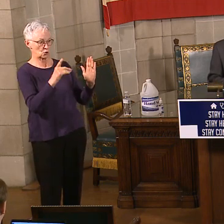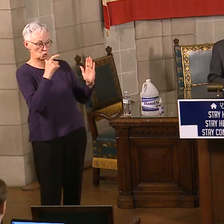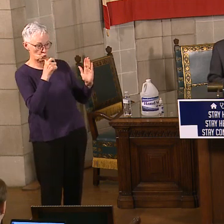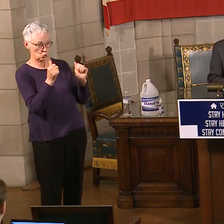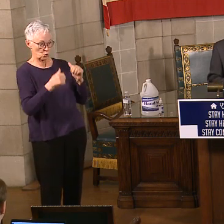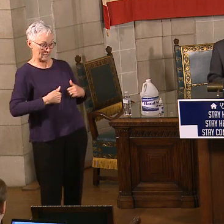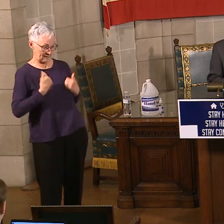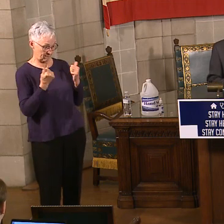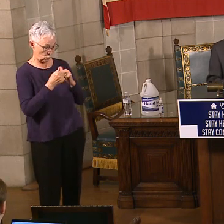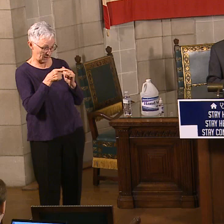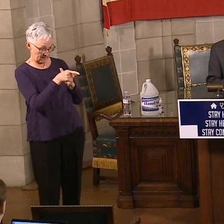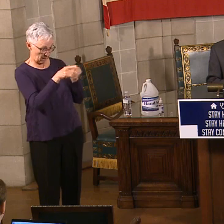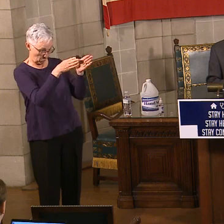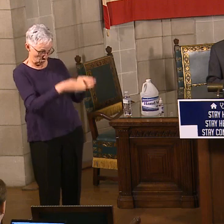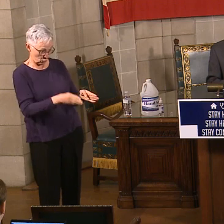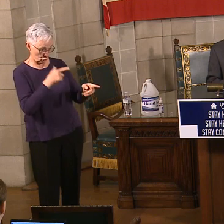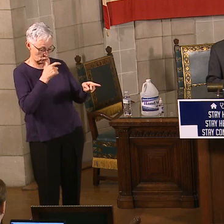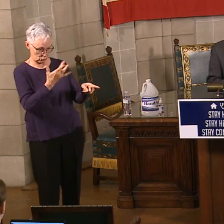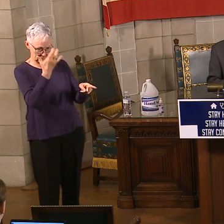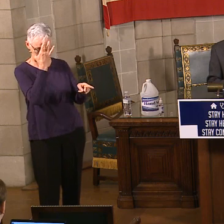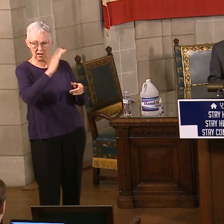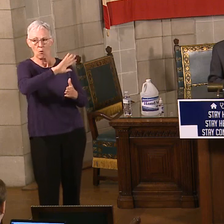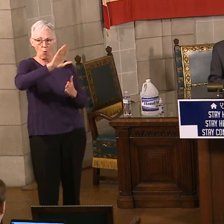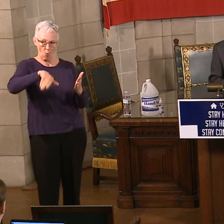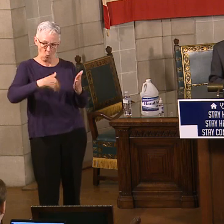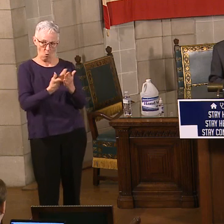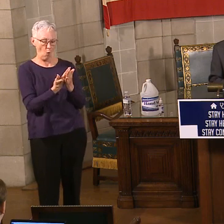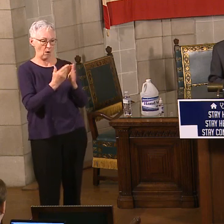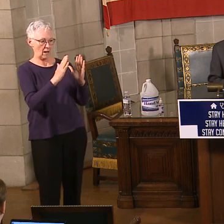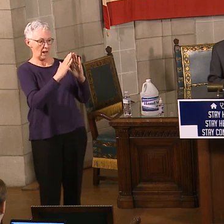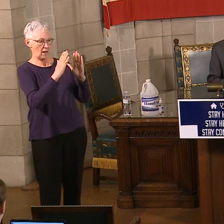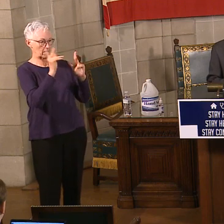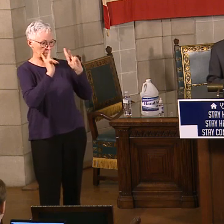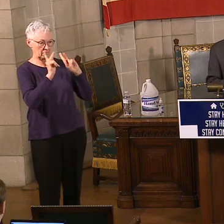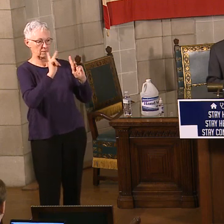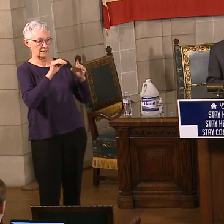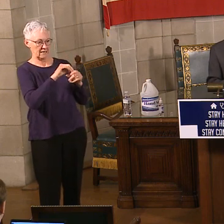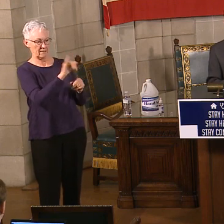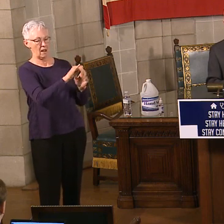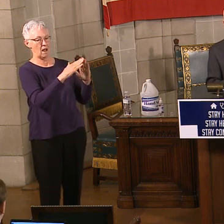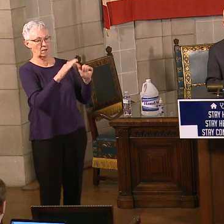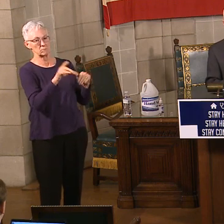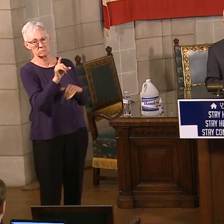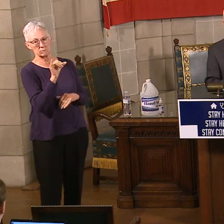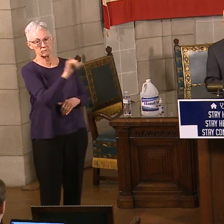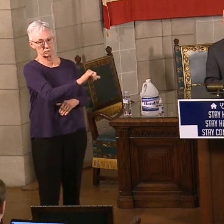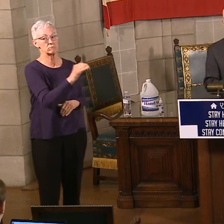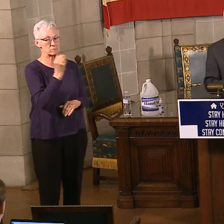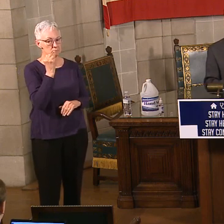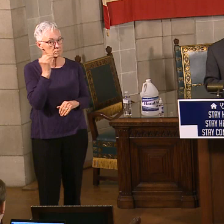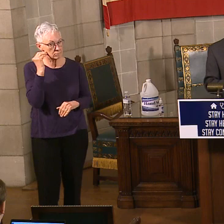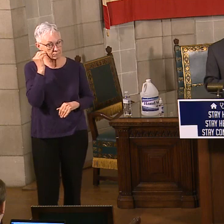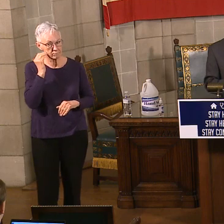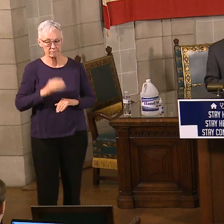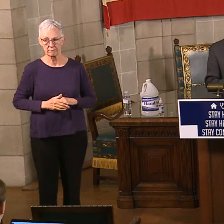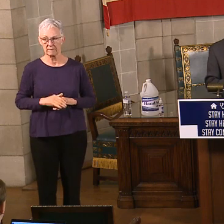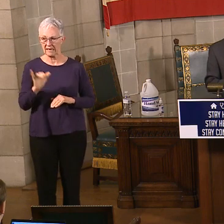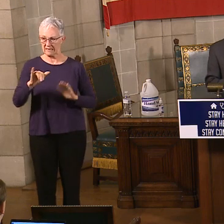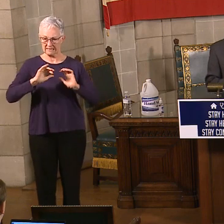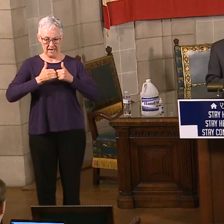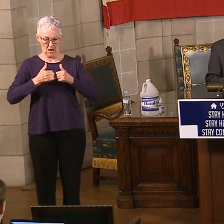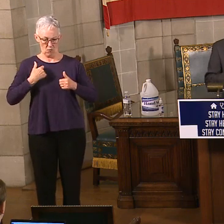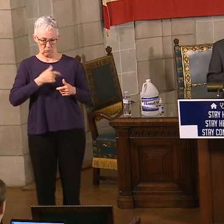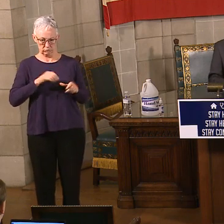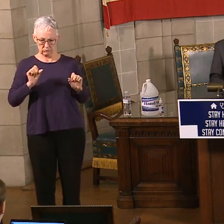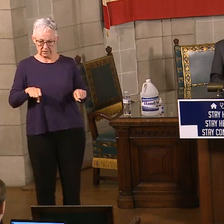sick, stay home, and everybody in your household stay home. So that's part of that as well. And that is how we stay healthy. All